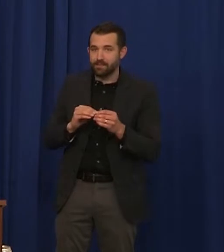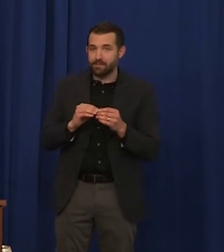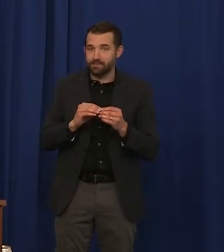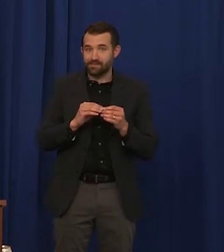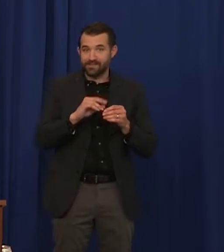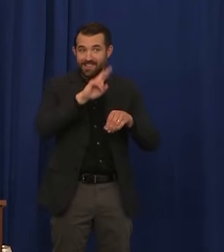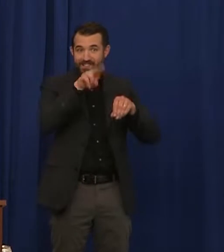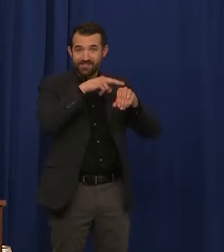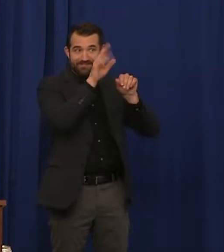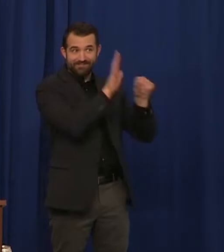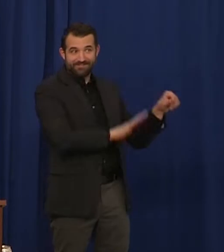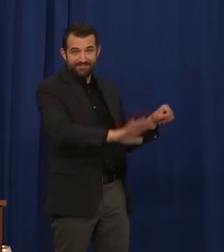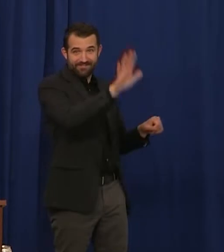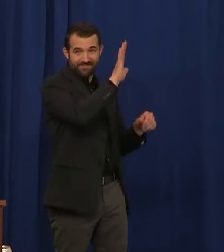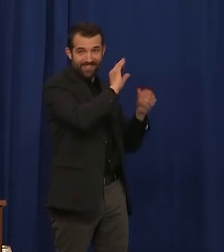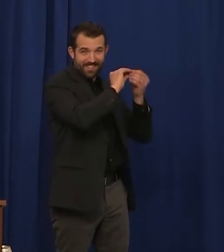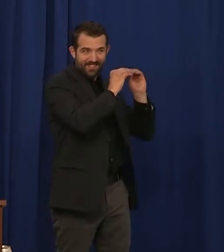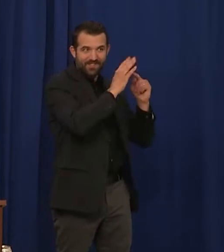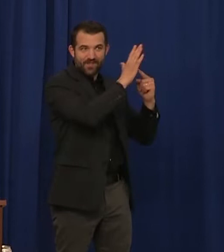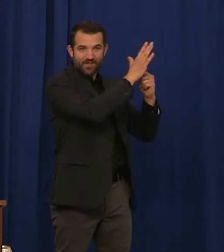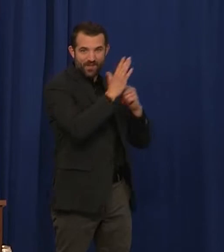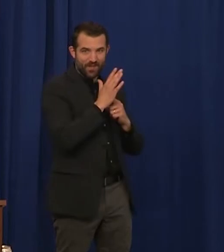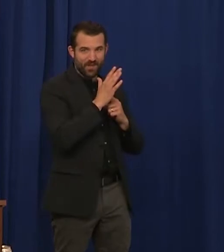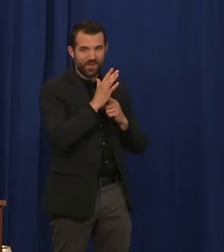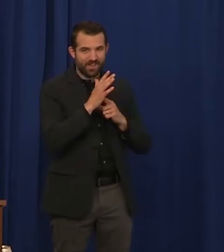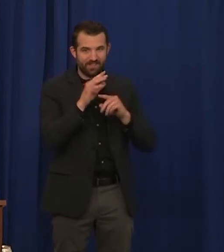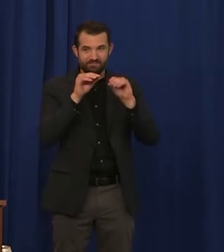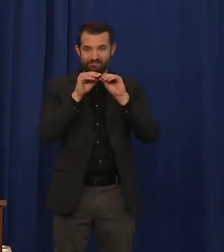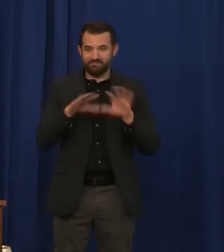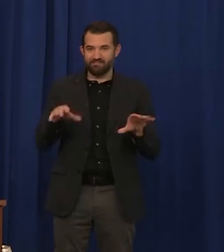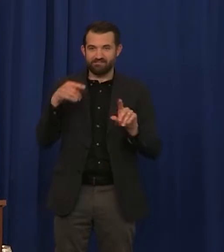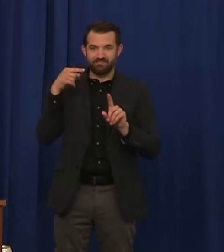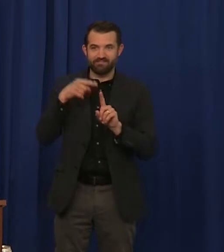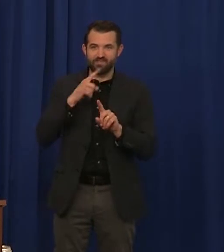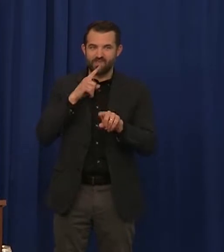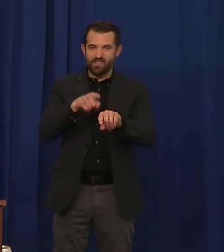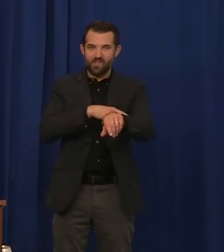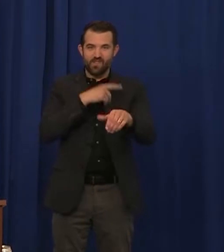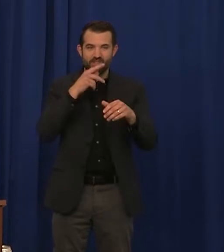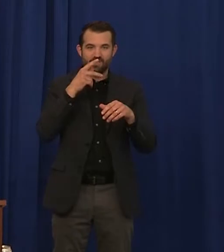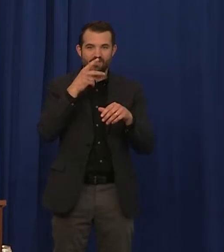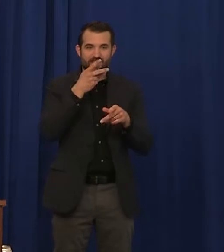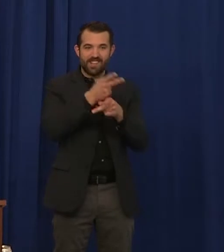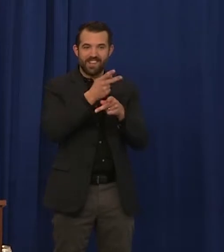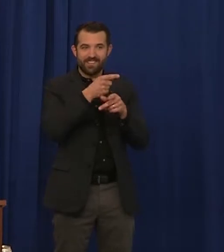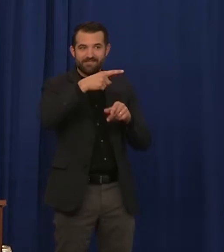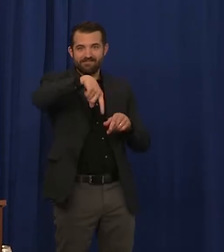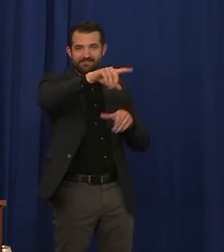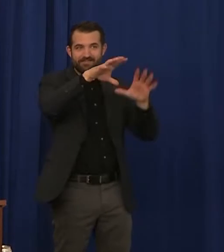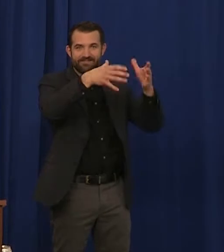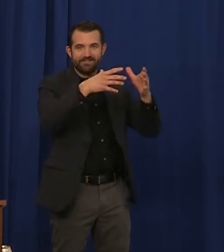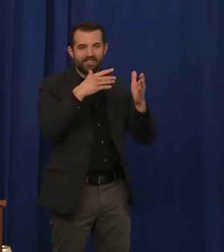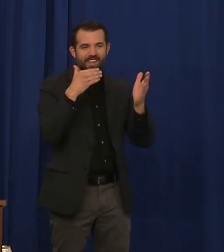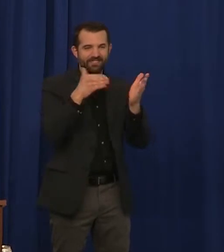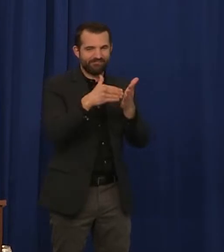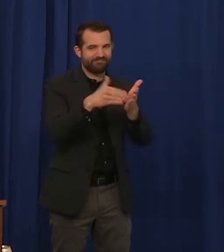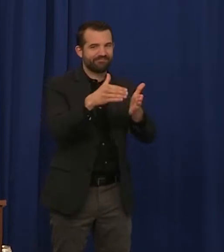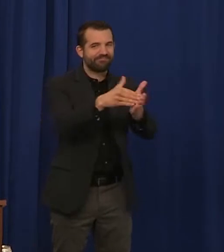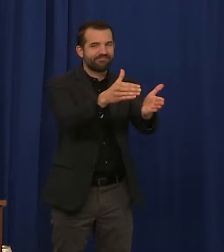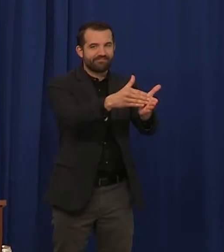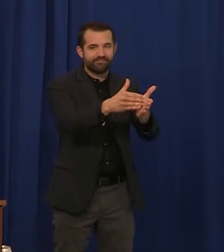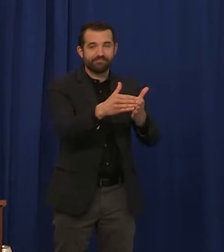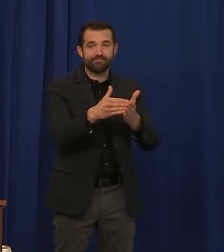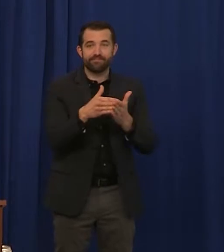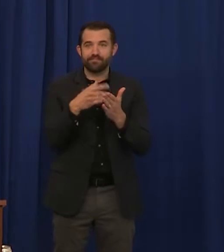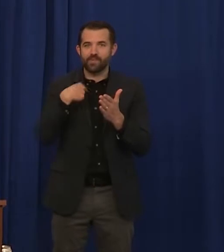hotbed for COVID-19 transmission. We've had really robust conversations with the nursing home community about what they need